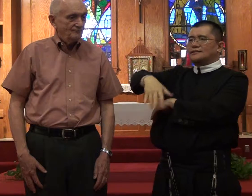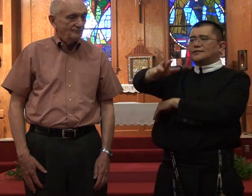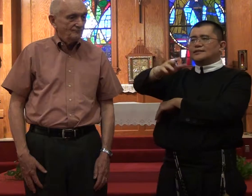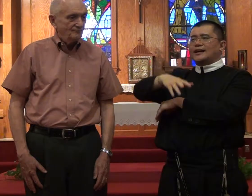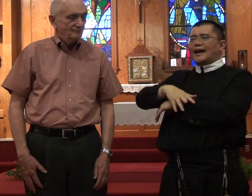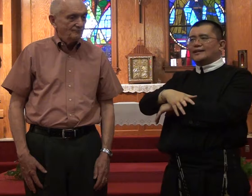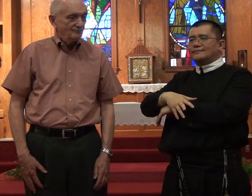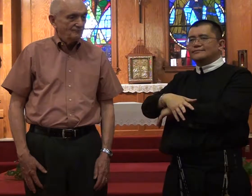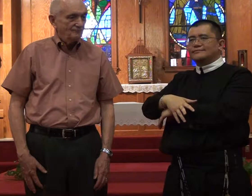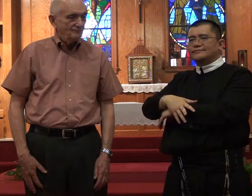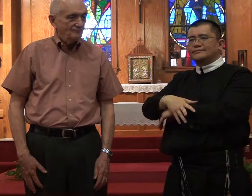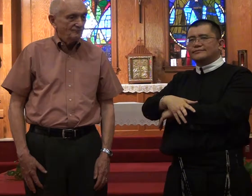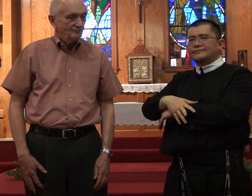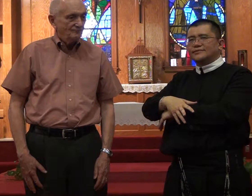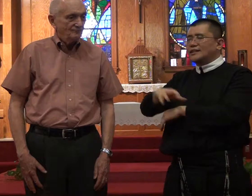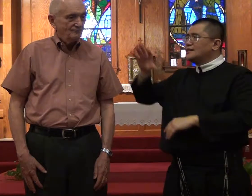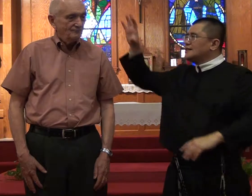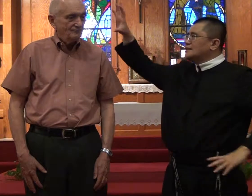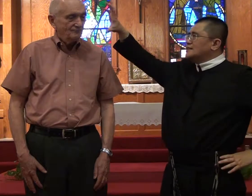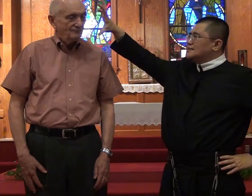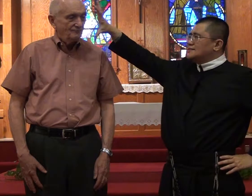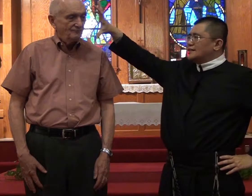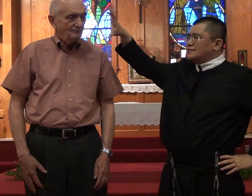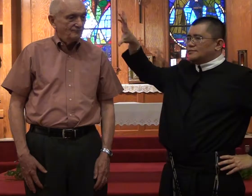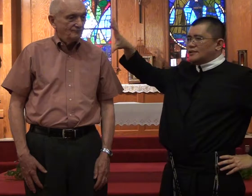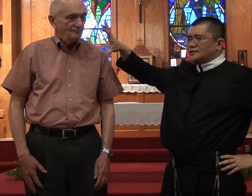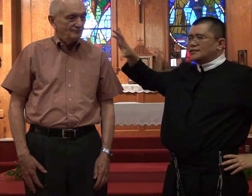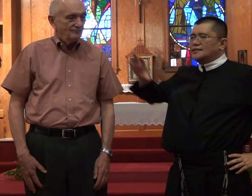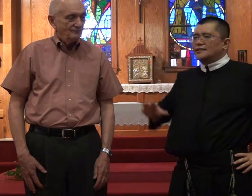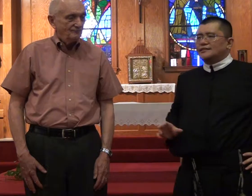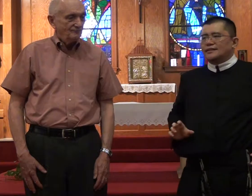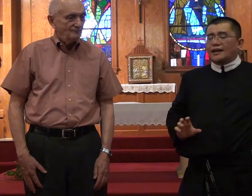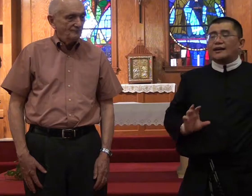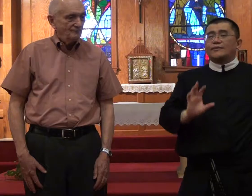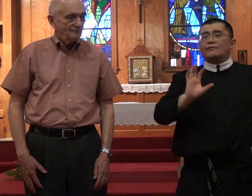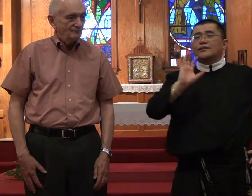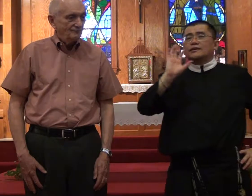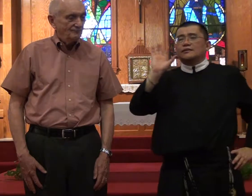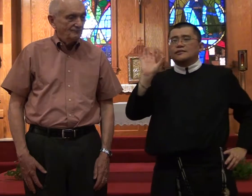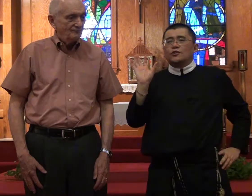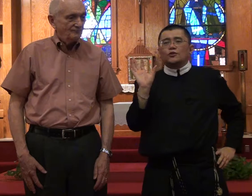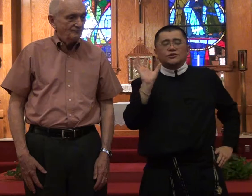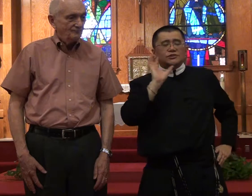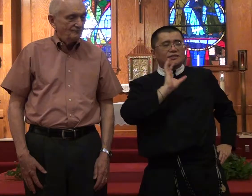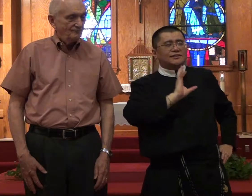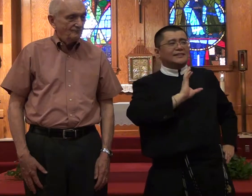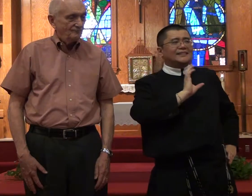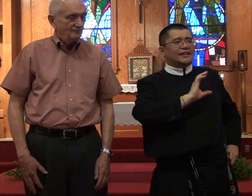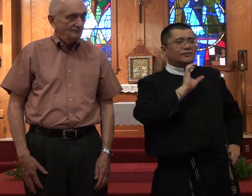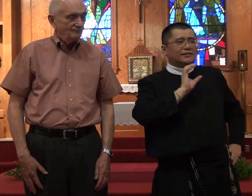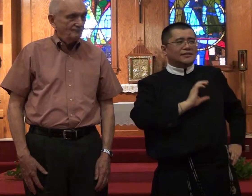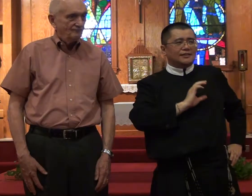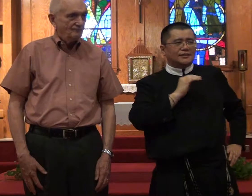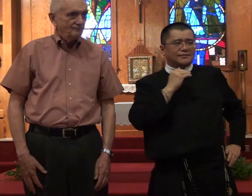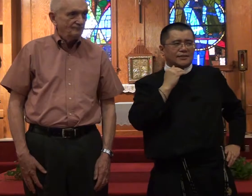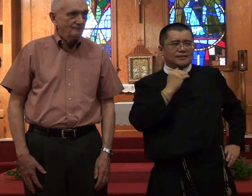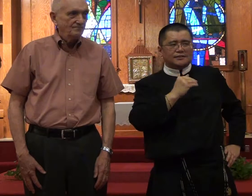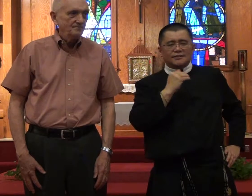with Adam. Okay, 7th part. I'm not gonna go into the detail or the